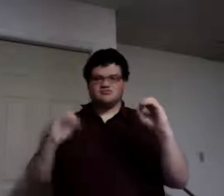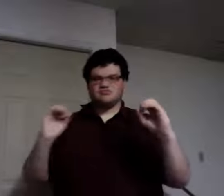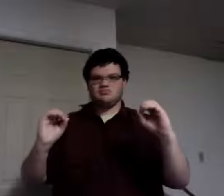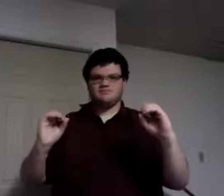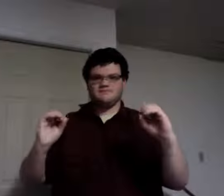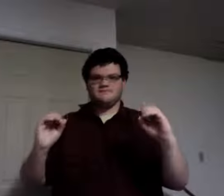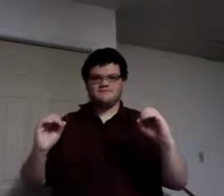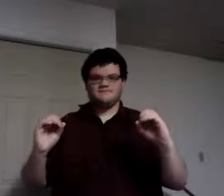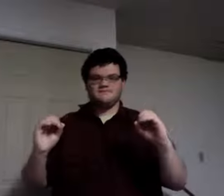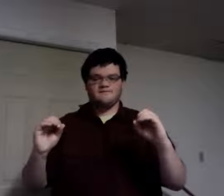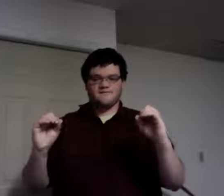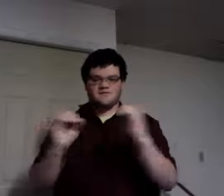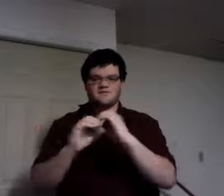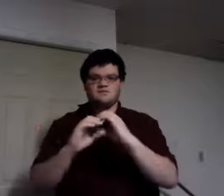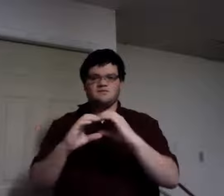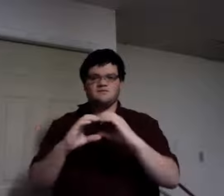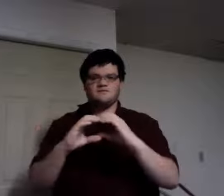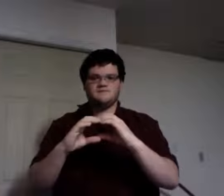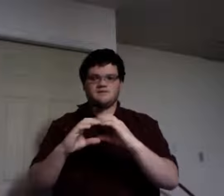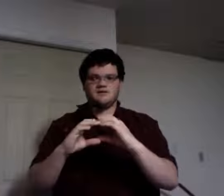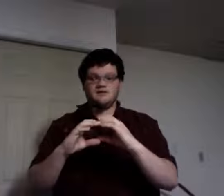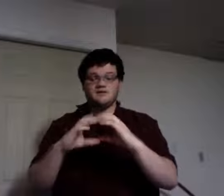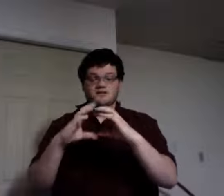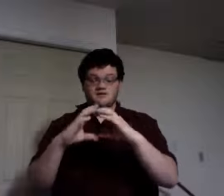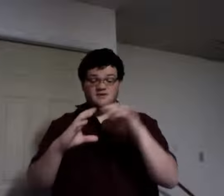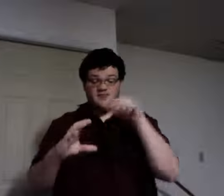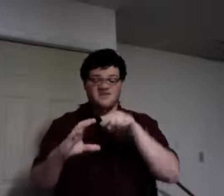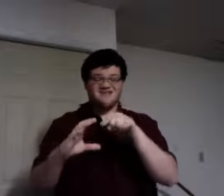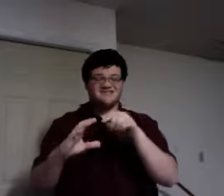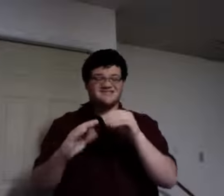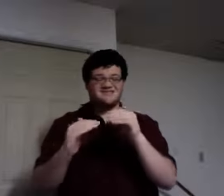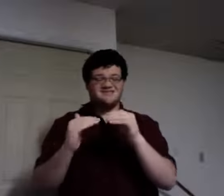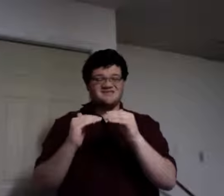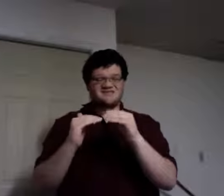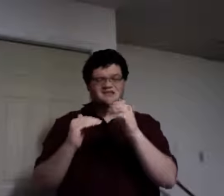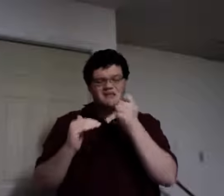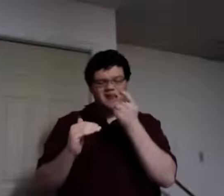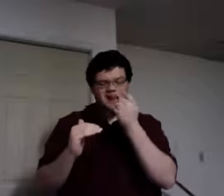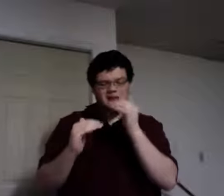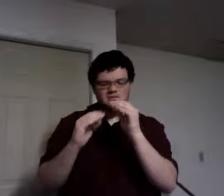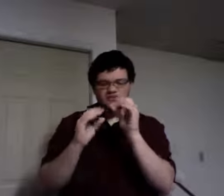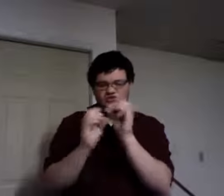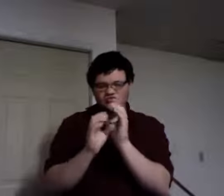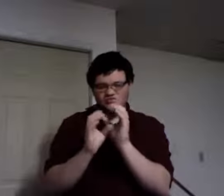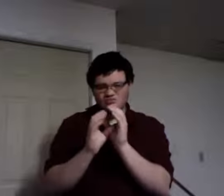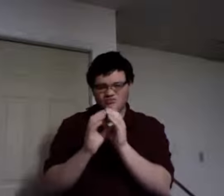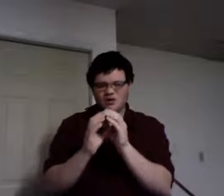nucleus has a slightly smaller mass. And so in the first stage of this, you actually have two protons